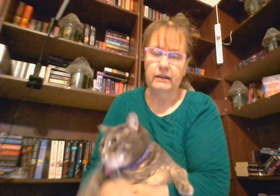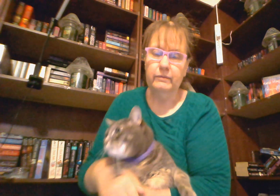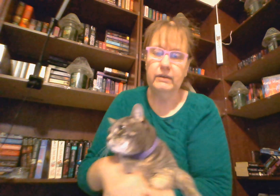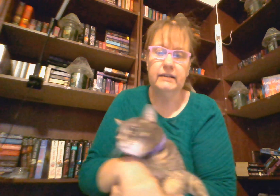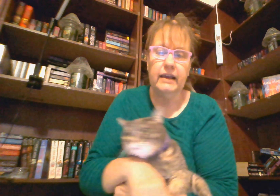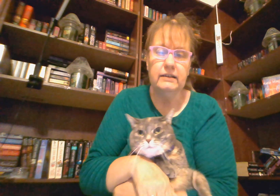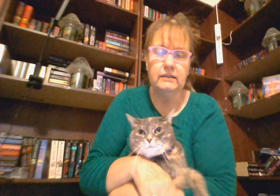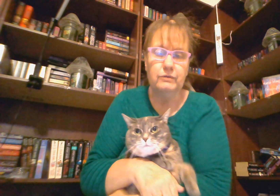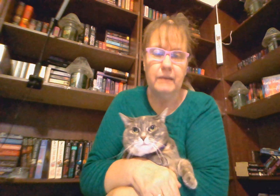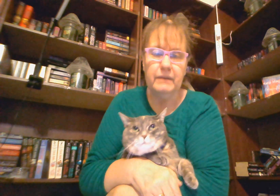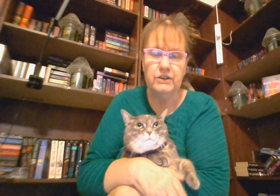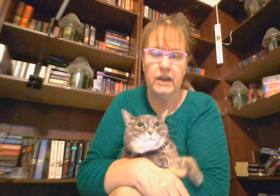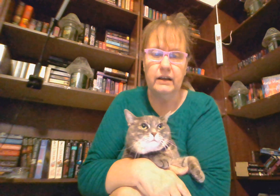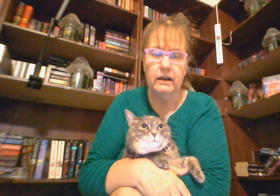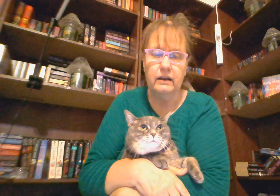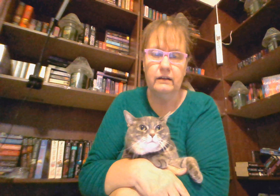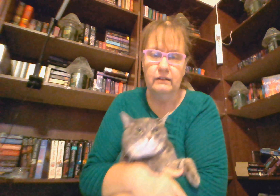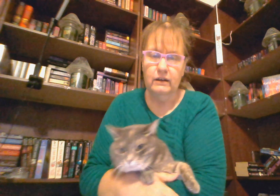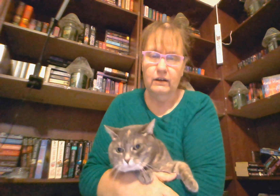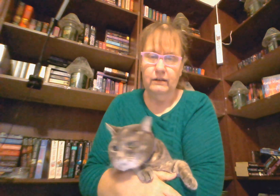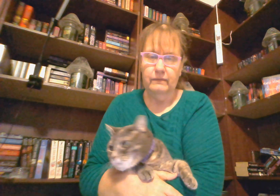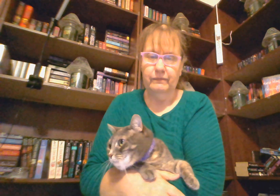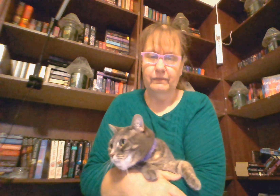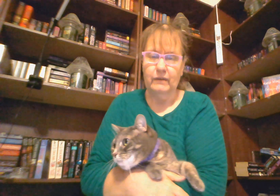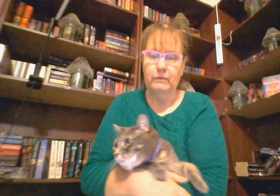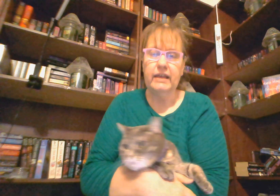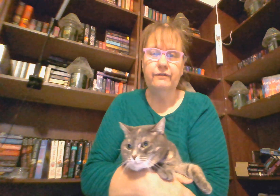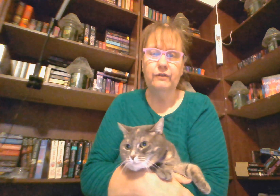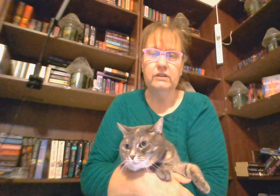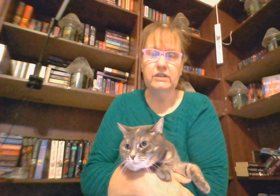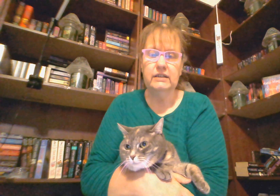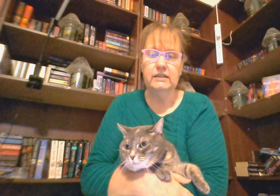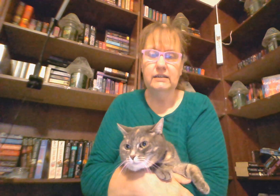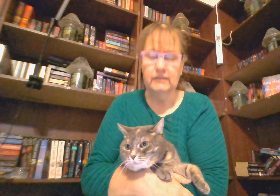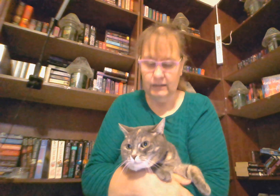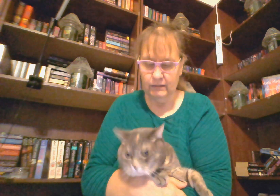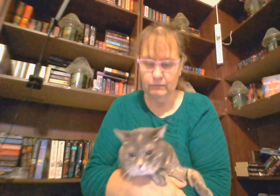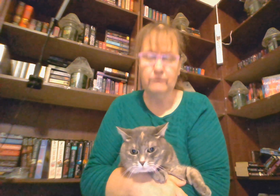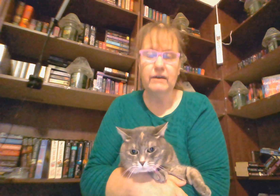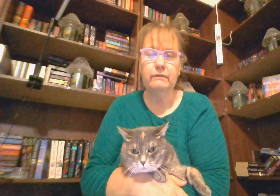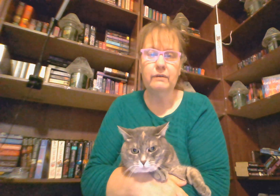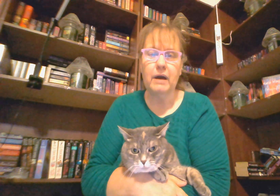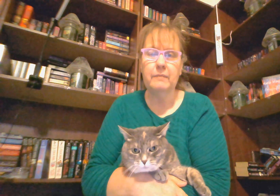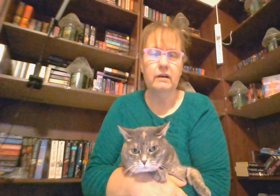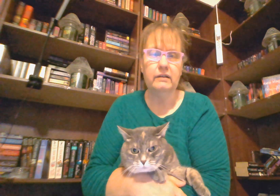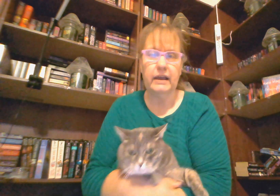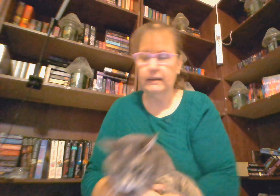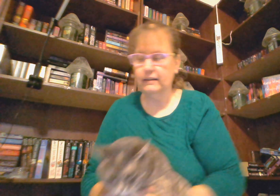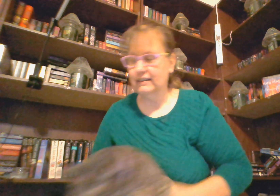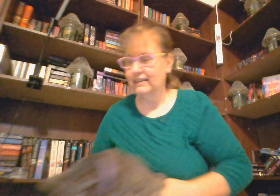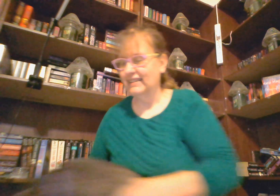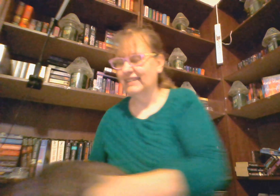Alright. Please like and subscribe my channel. We like Fortune. We read it with Mommy all day.